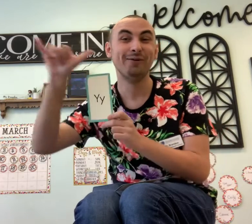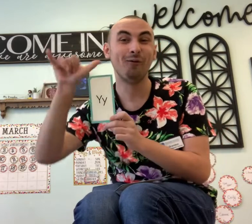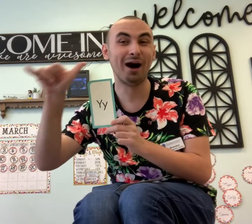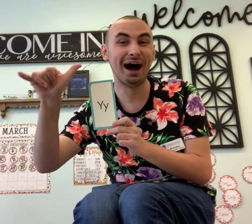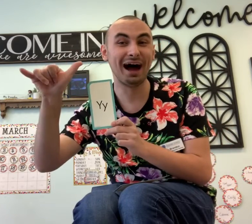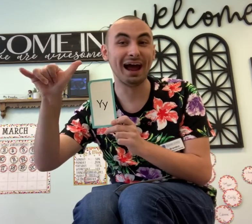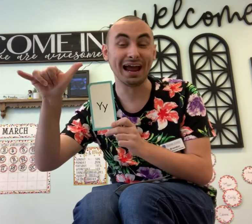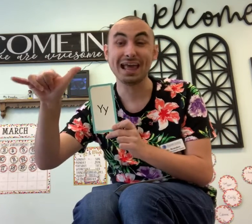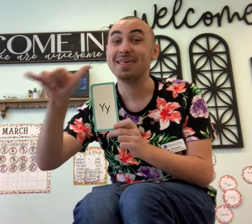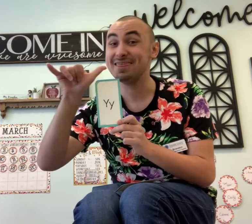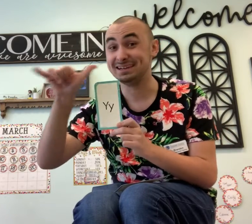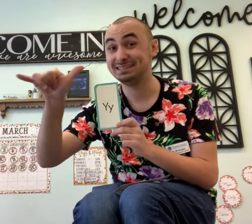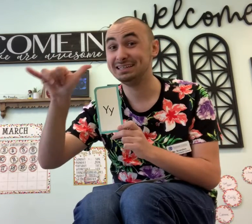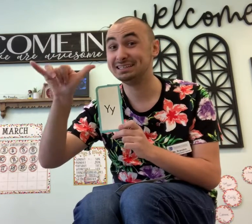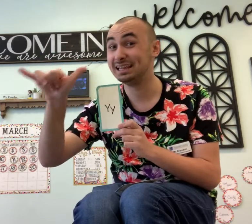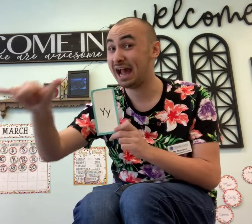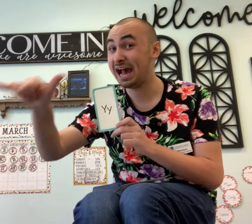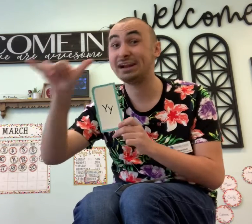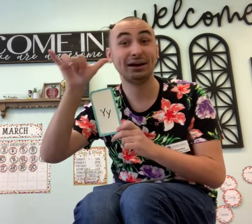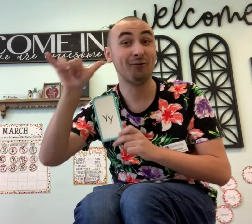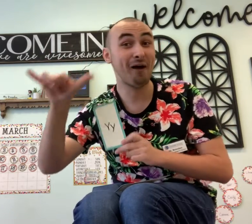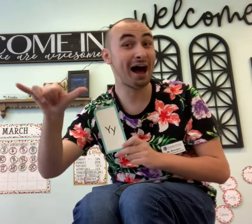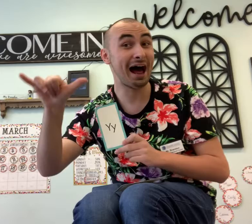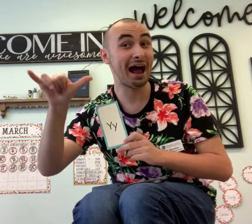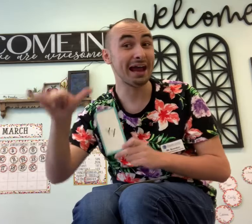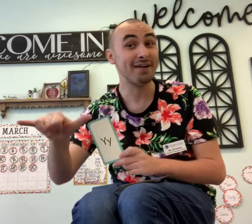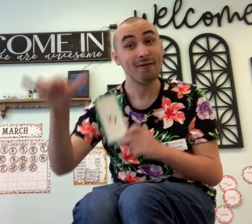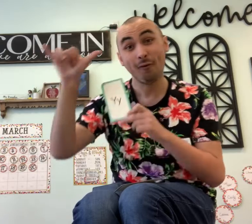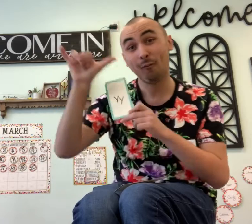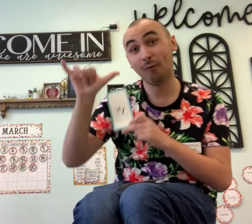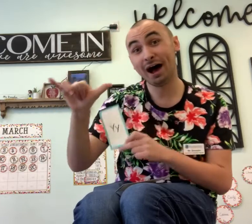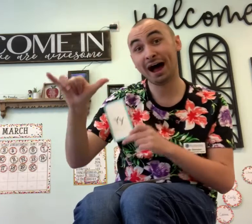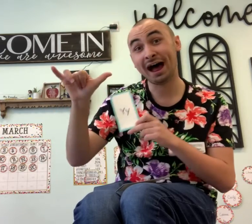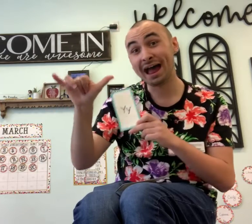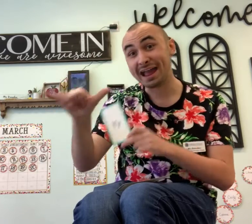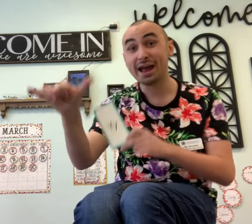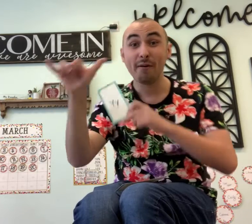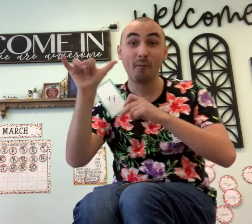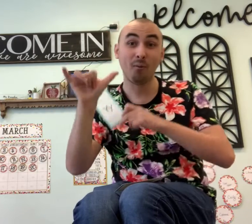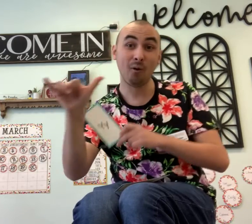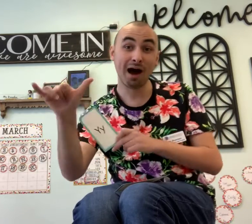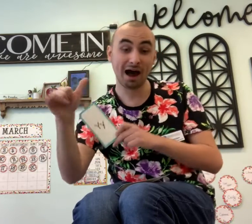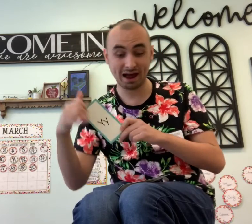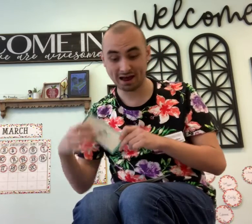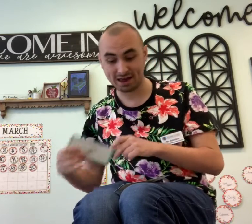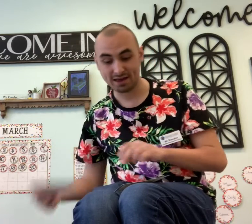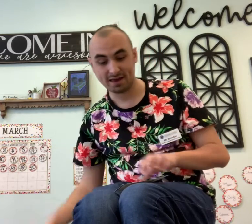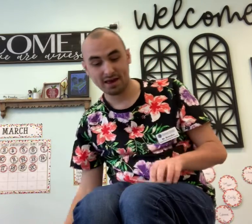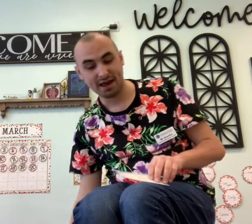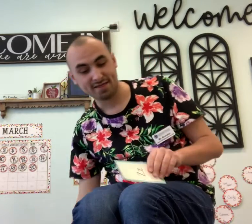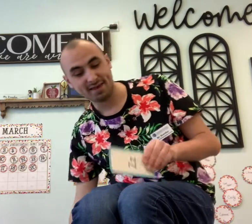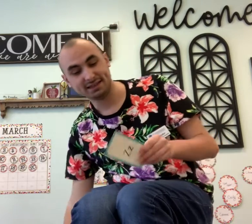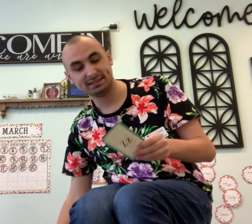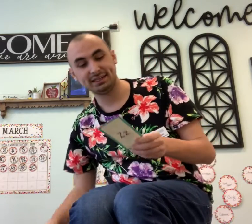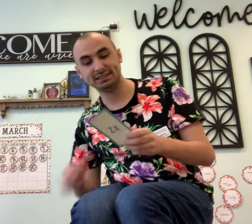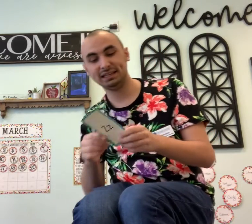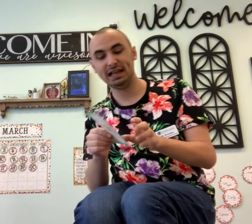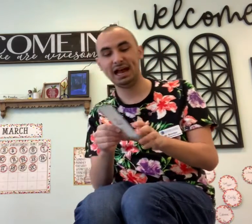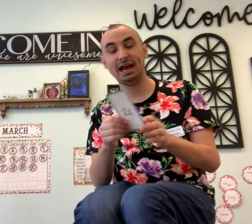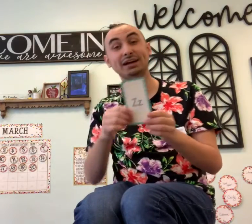Y. This is the letter Y, Y, Y. And this is the letter